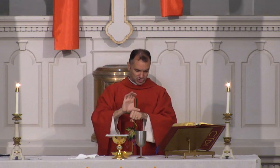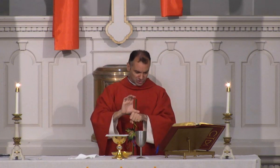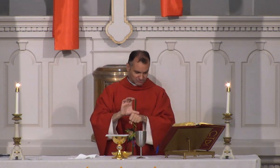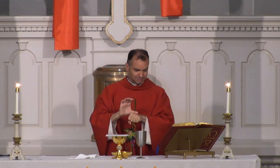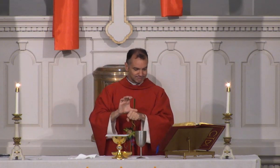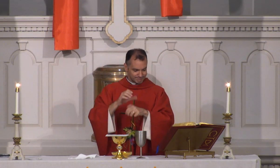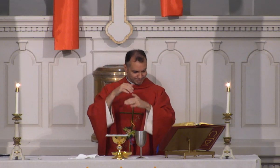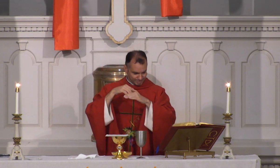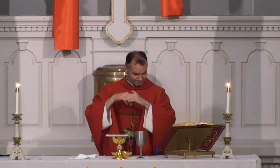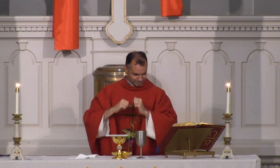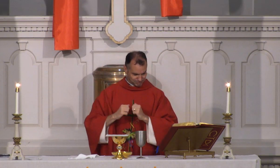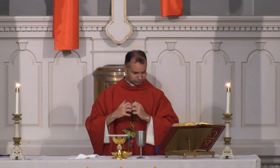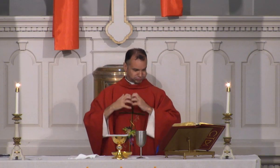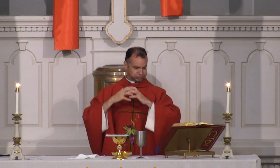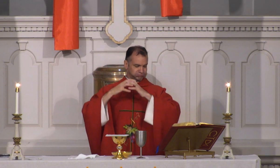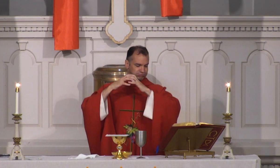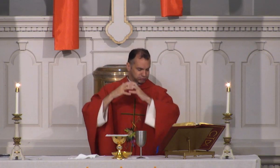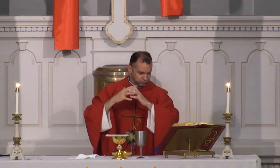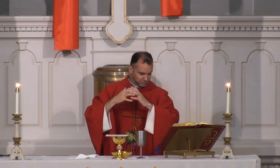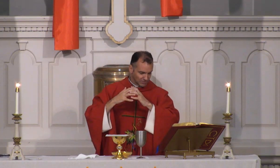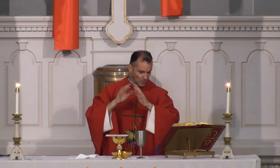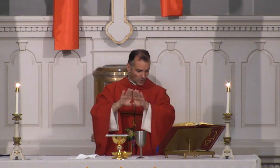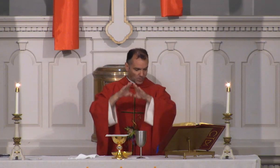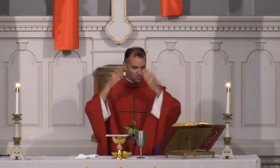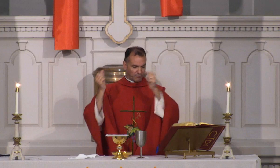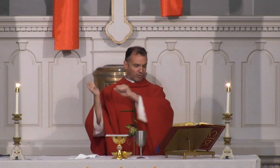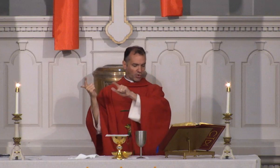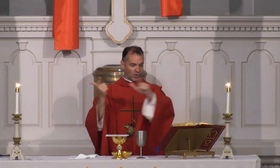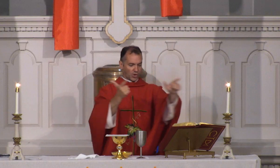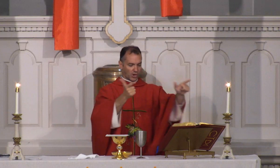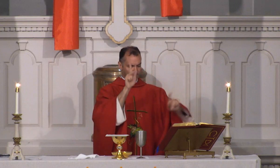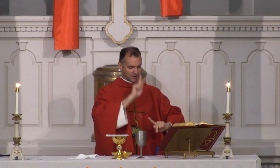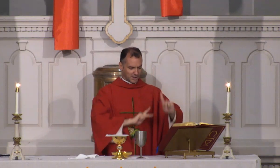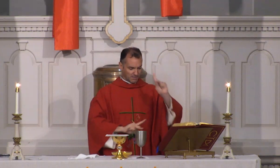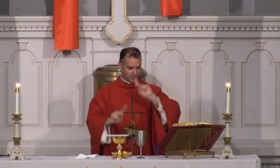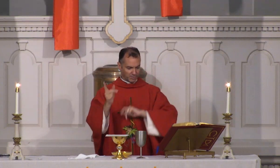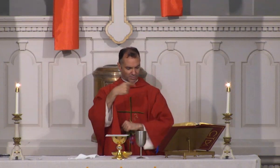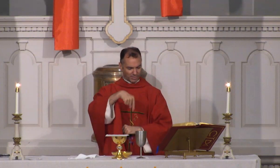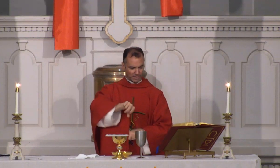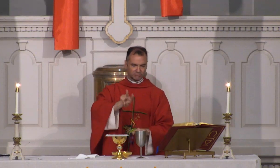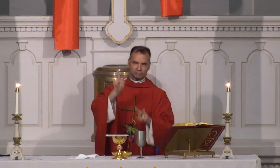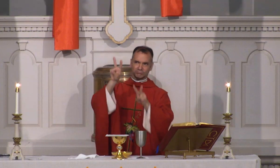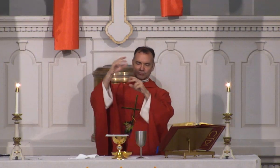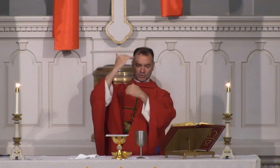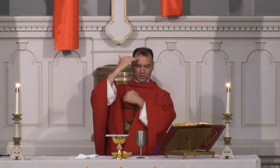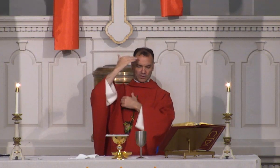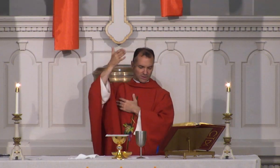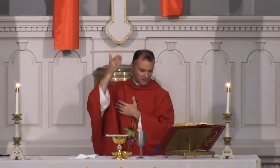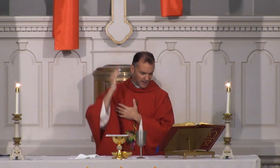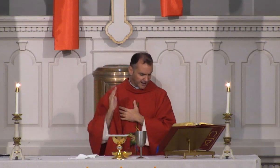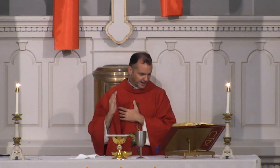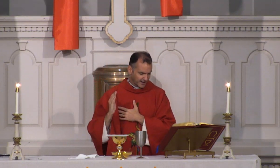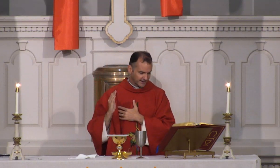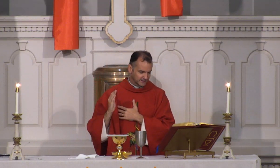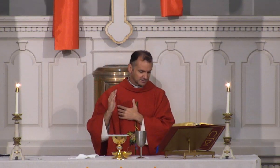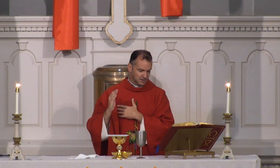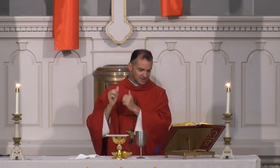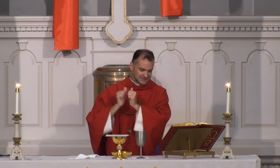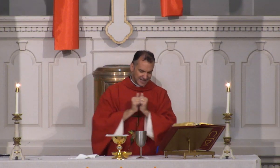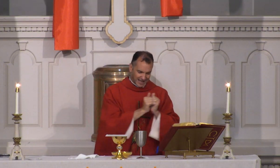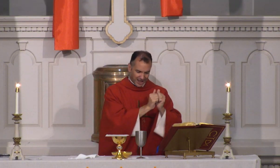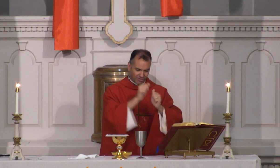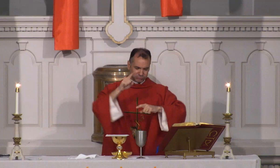This same Spirit, as the Church came to birth, opened to all peoples the knowledge of